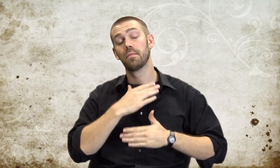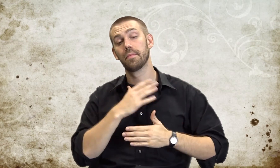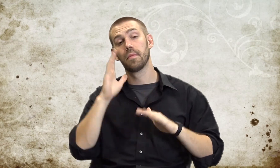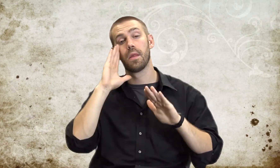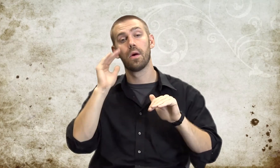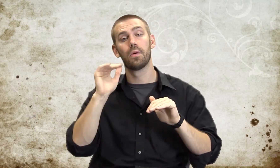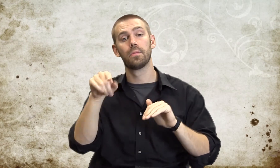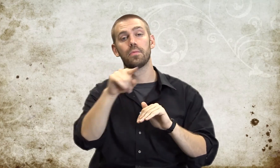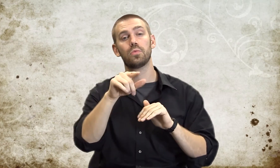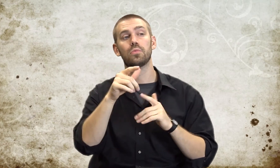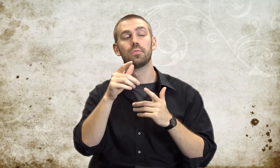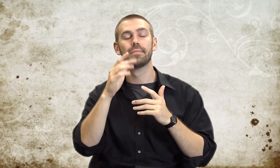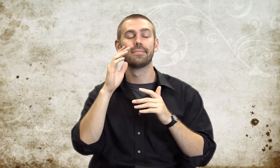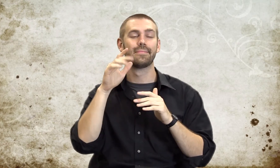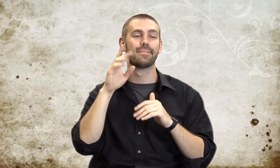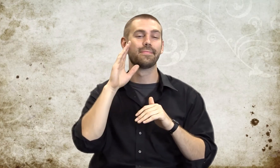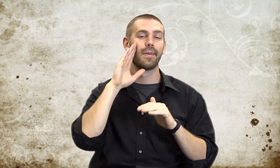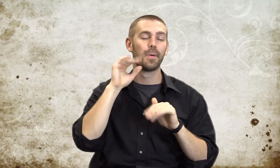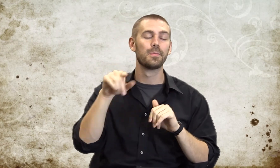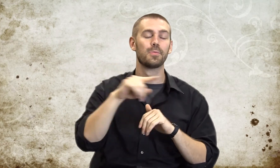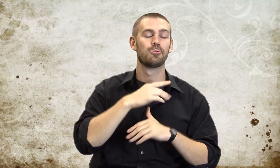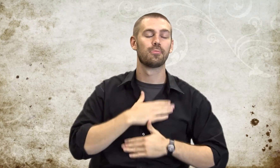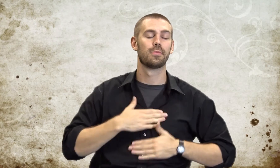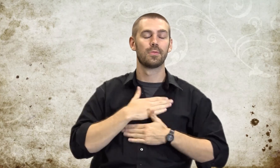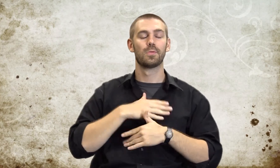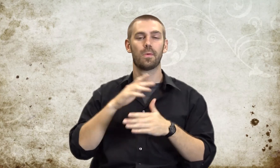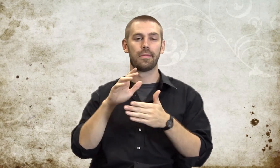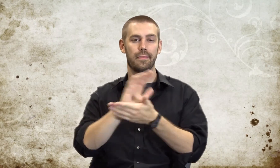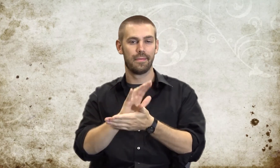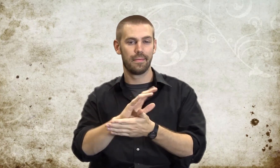how it applies to their real life. So I hope that you enjoyed the movie,